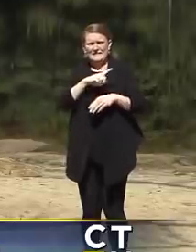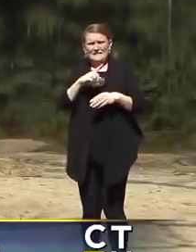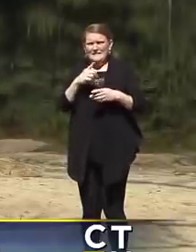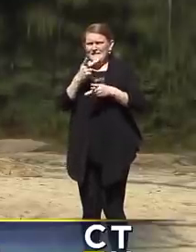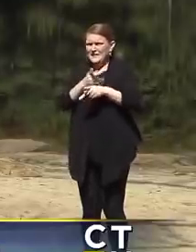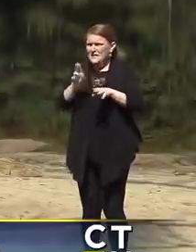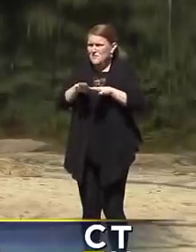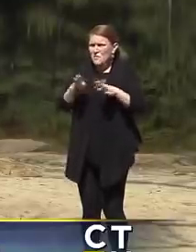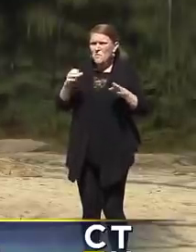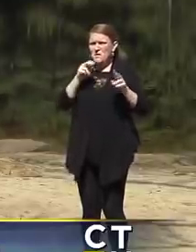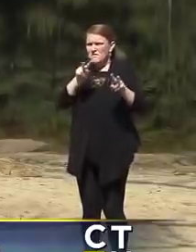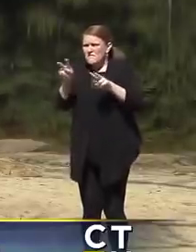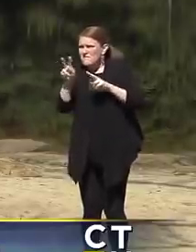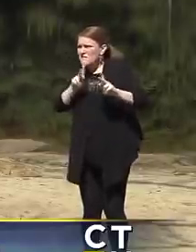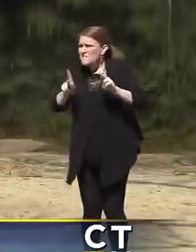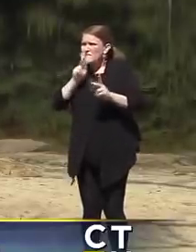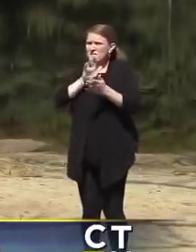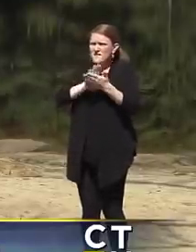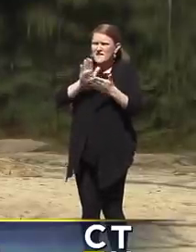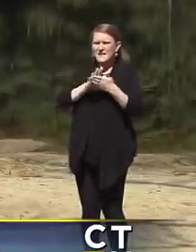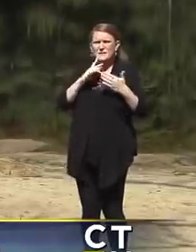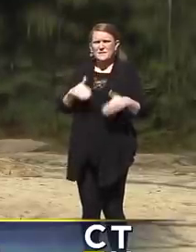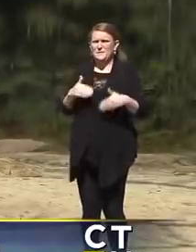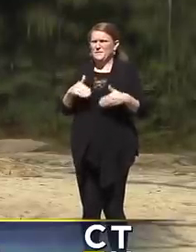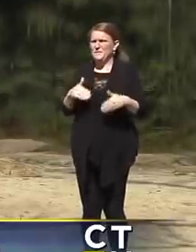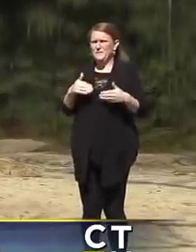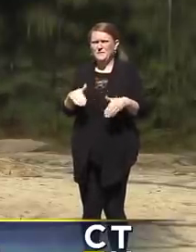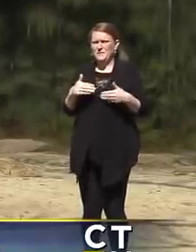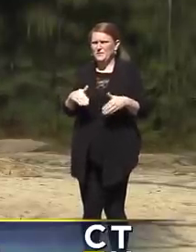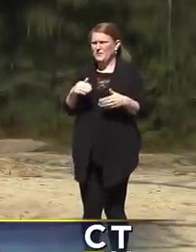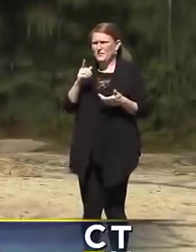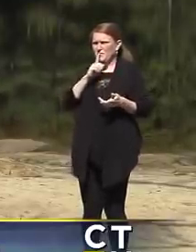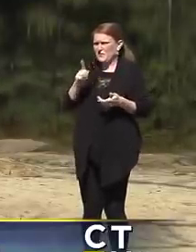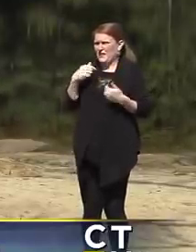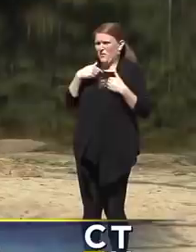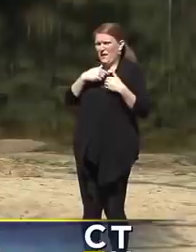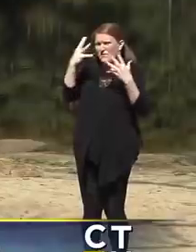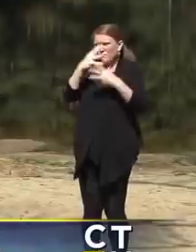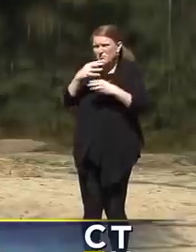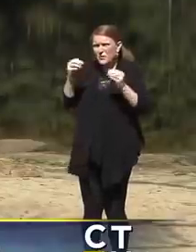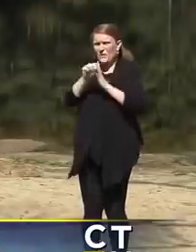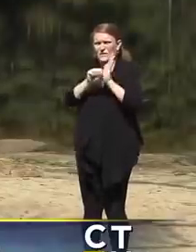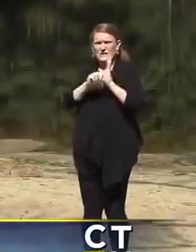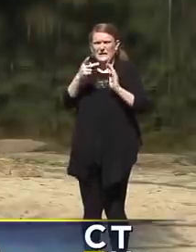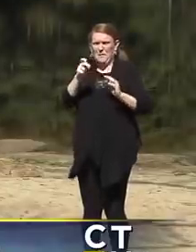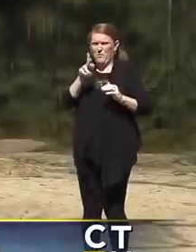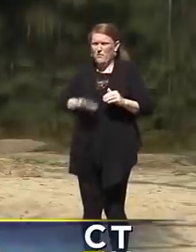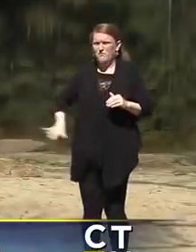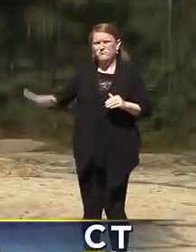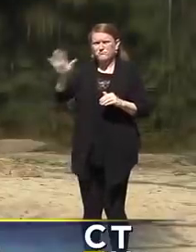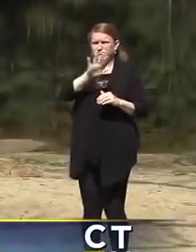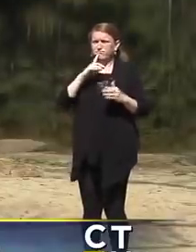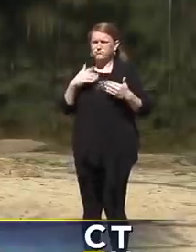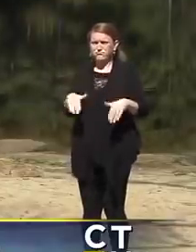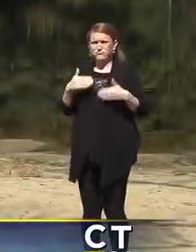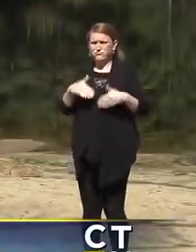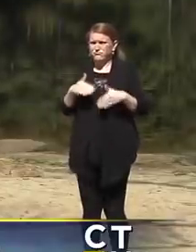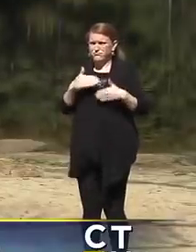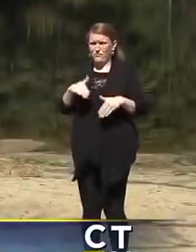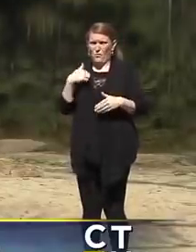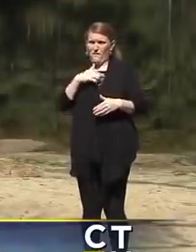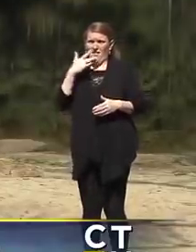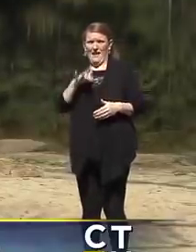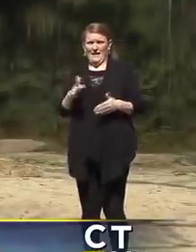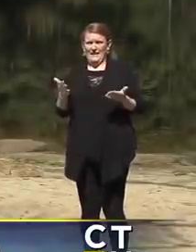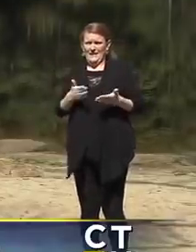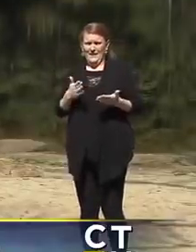We have a beautiful park within a 10, 15-minute drive of every place in this state, and that is really an amazing asset. You keep it